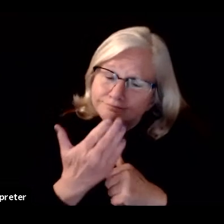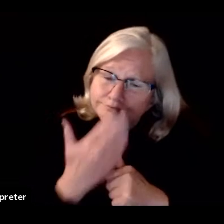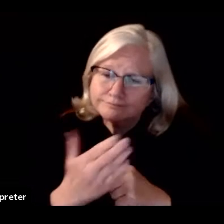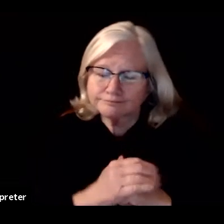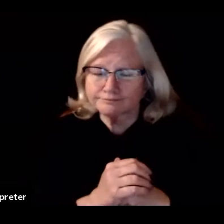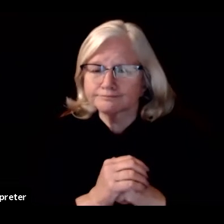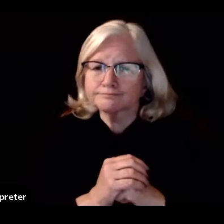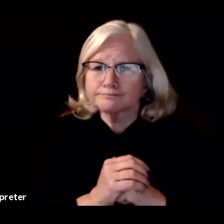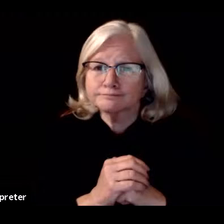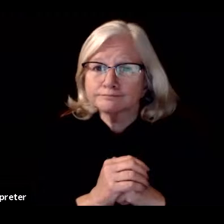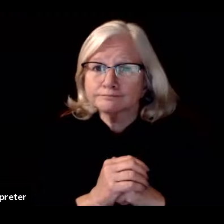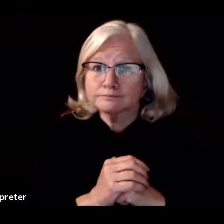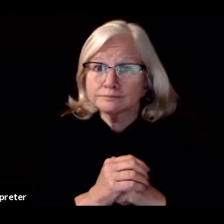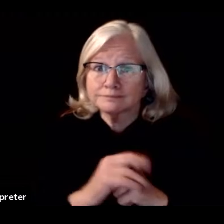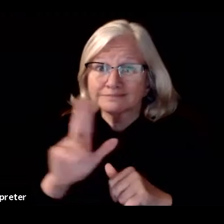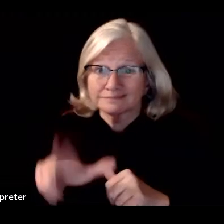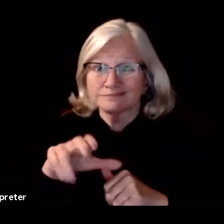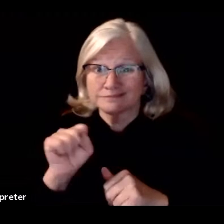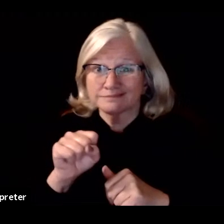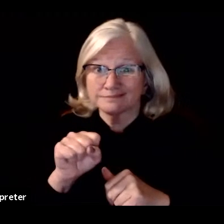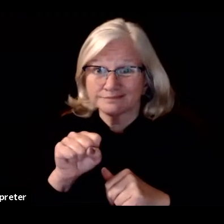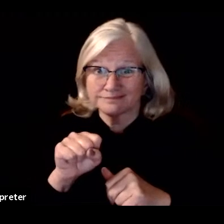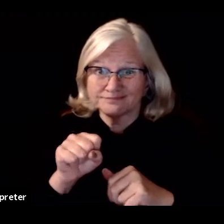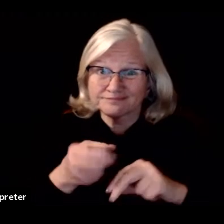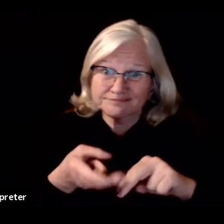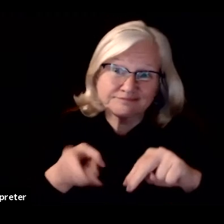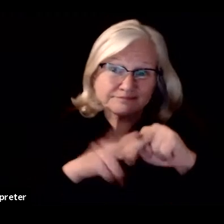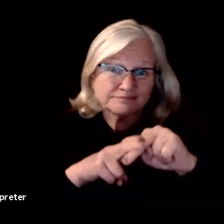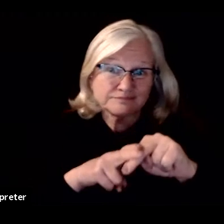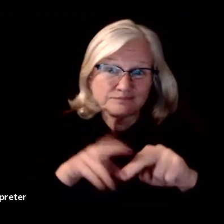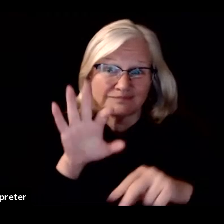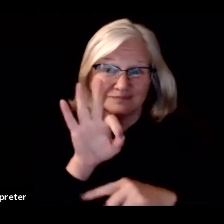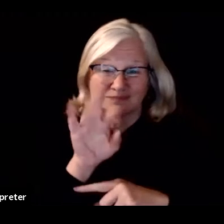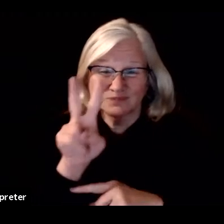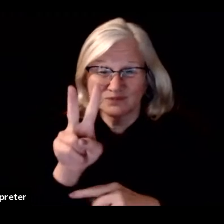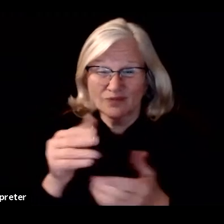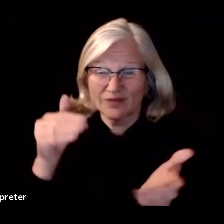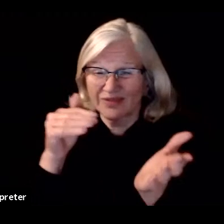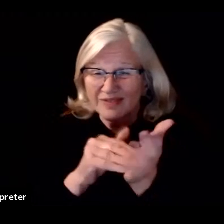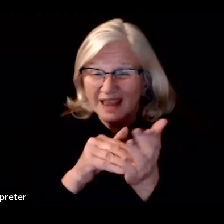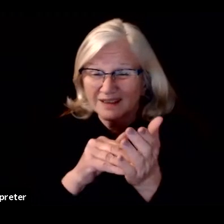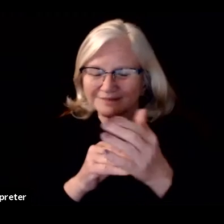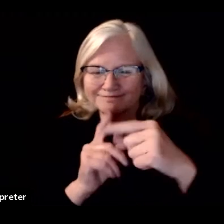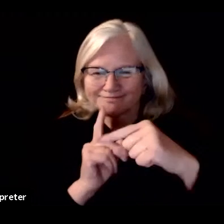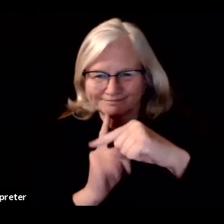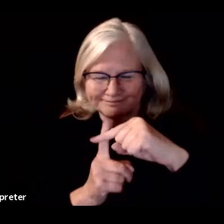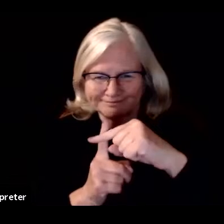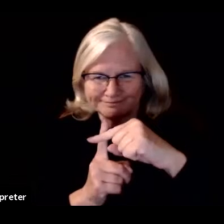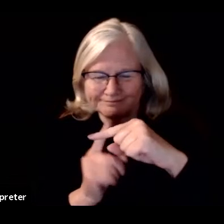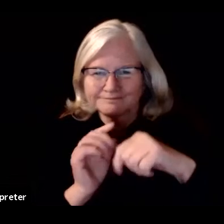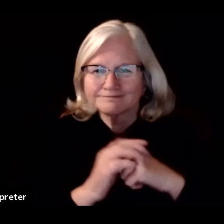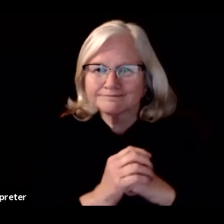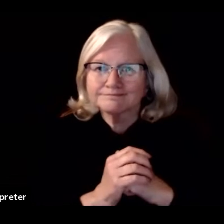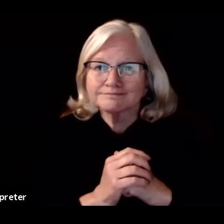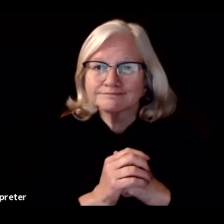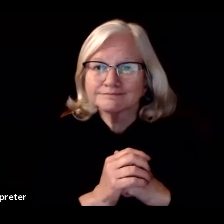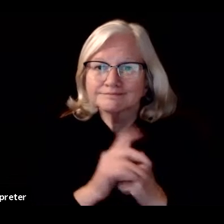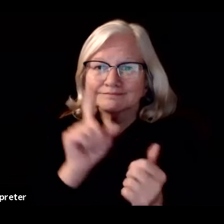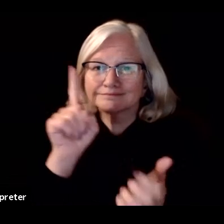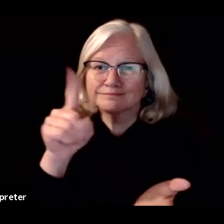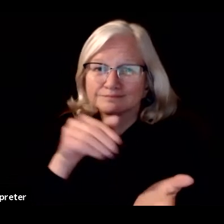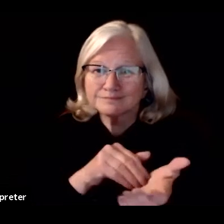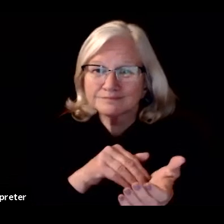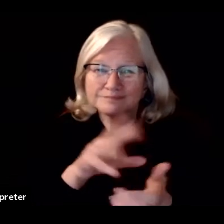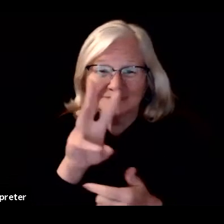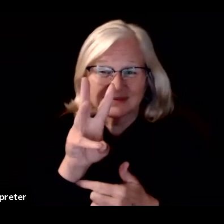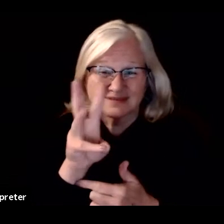States added another 92,000 cases in the last day and another 1,069 deaths from COVID-19.